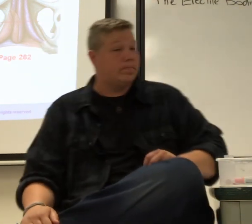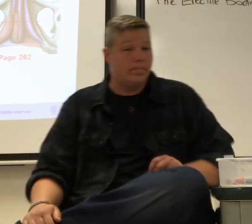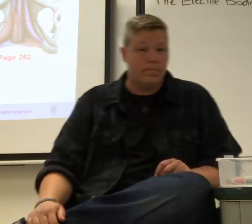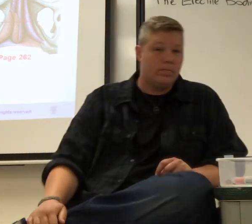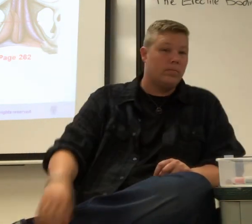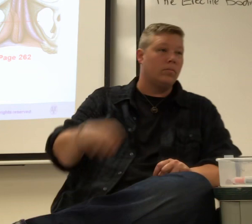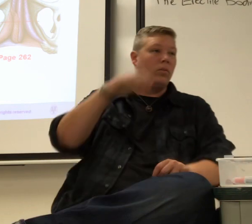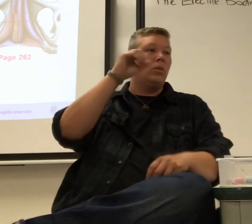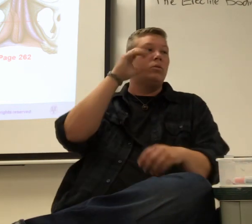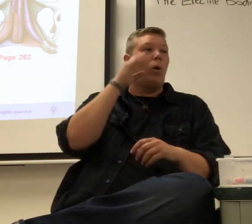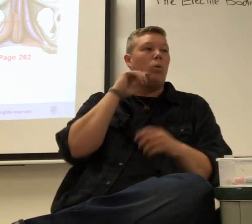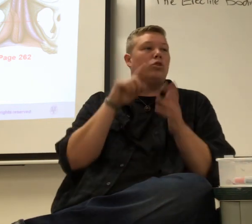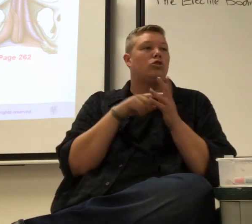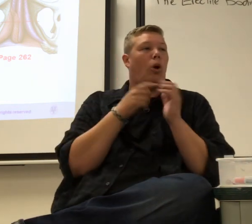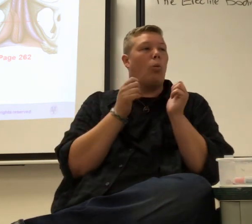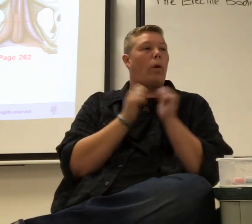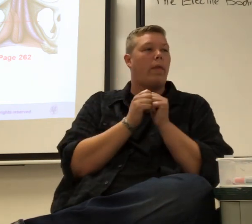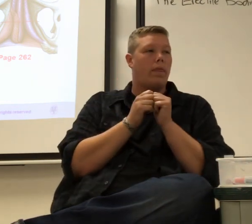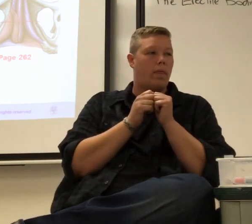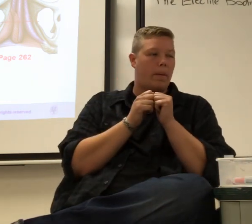So we're going to start with the